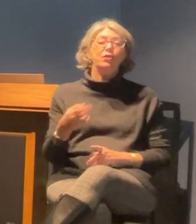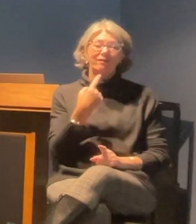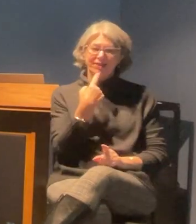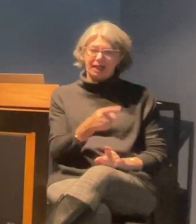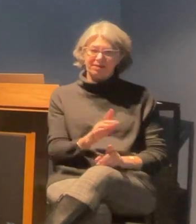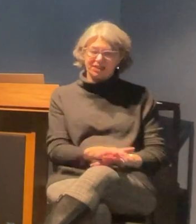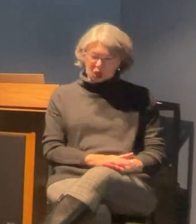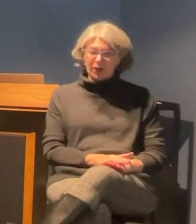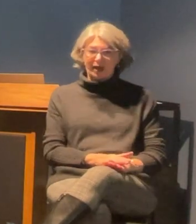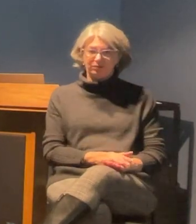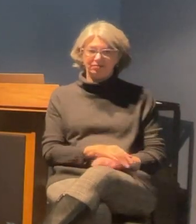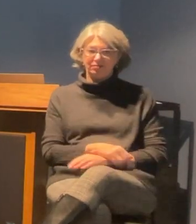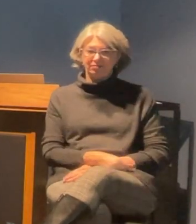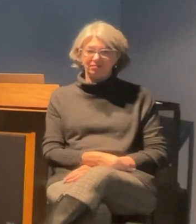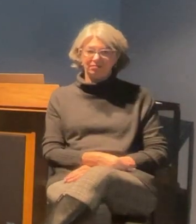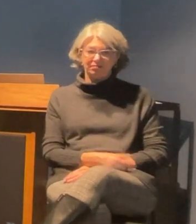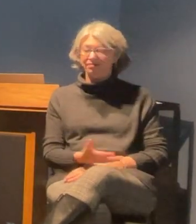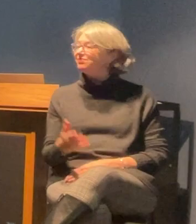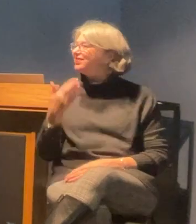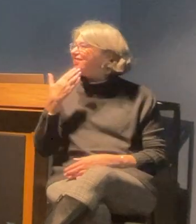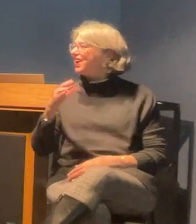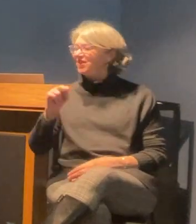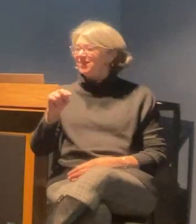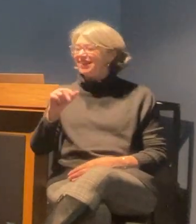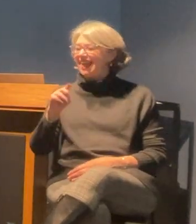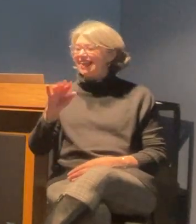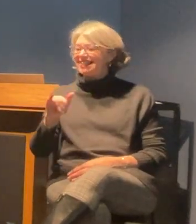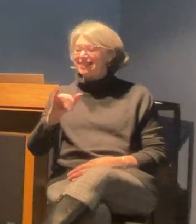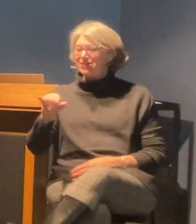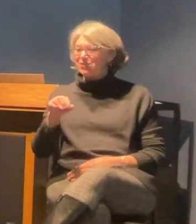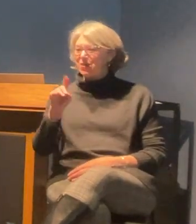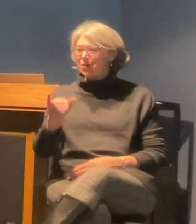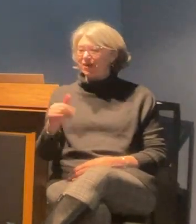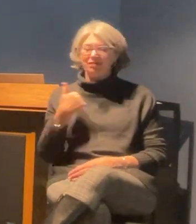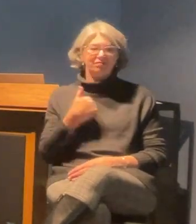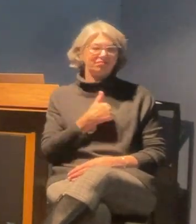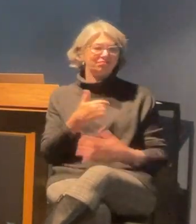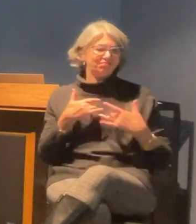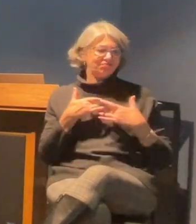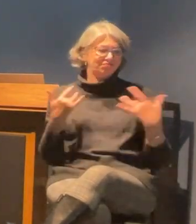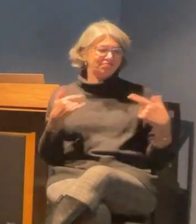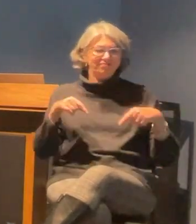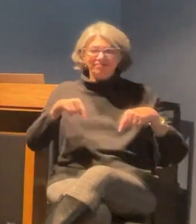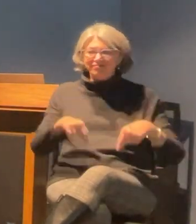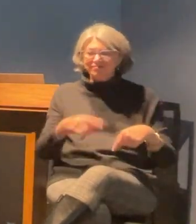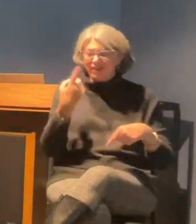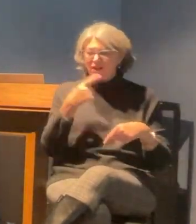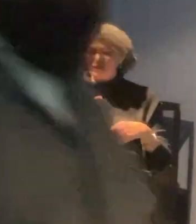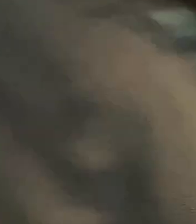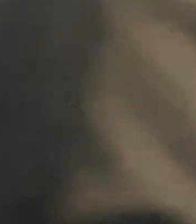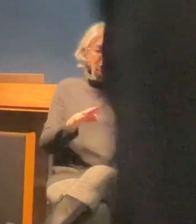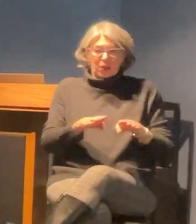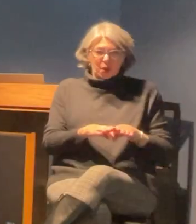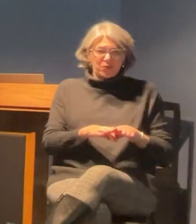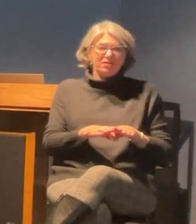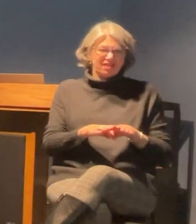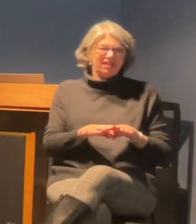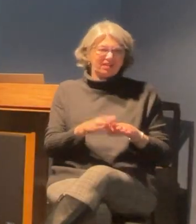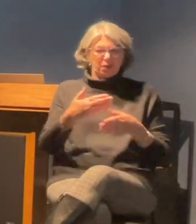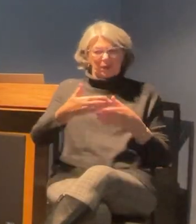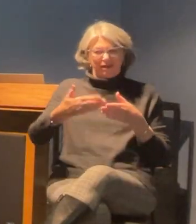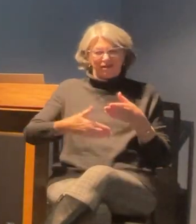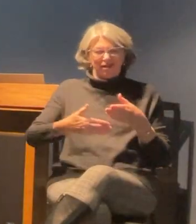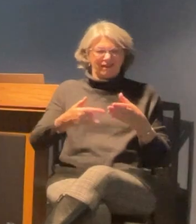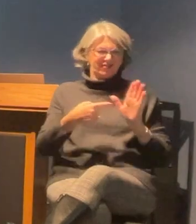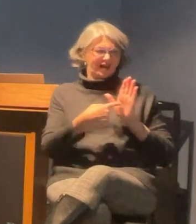Thank you, Christian, and thank you, Nancy and Jody. We're delighted to be here for the closing weekend